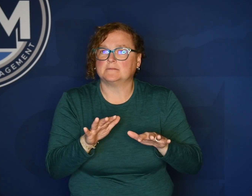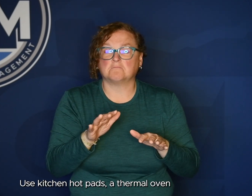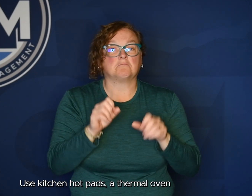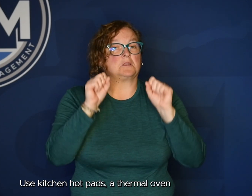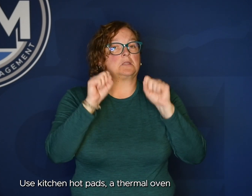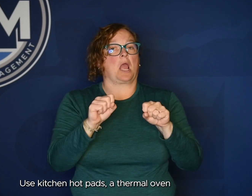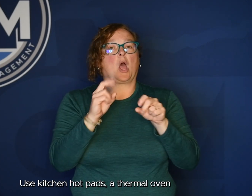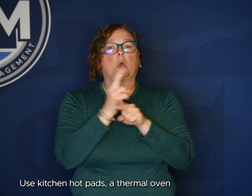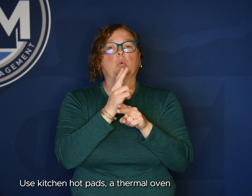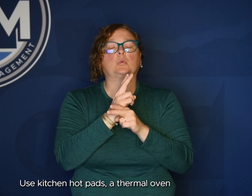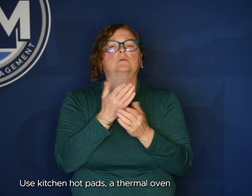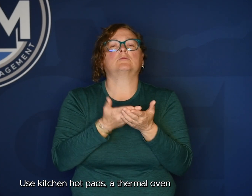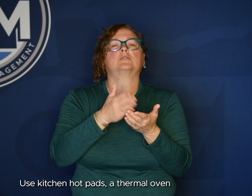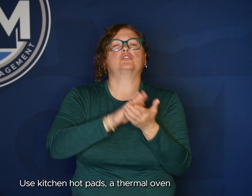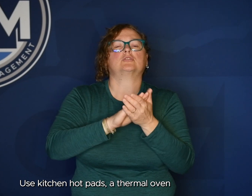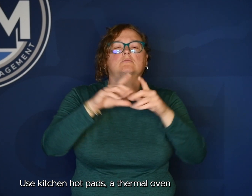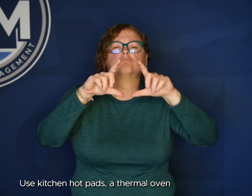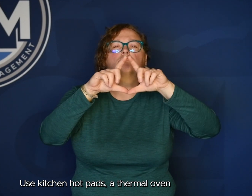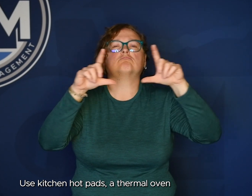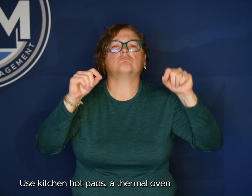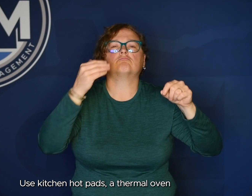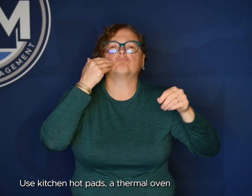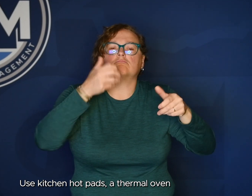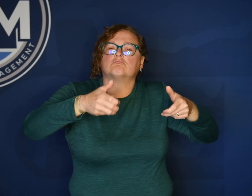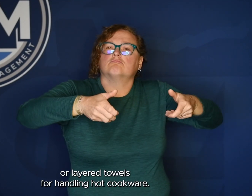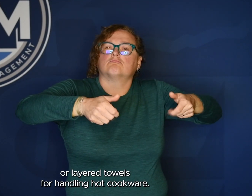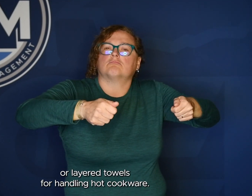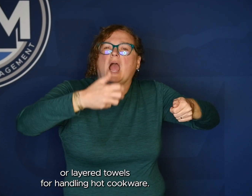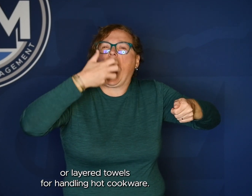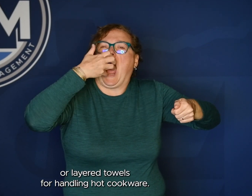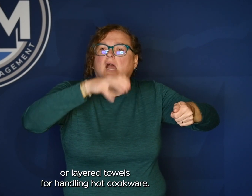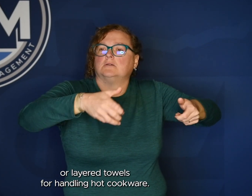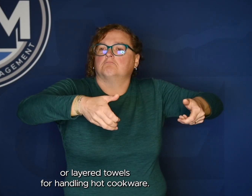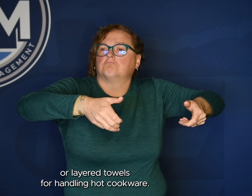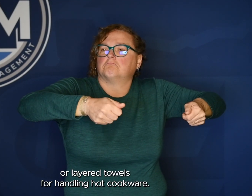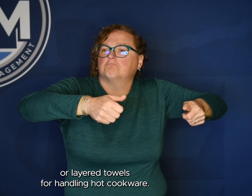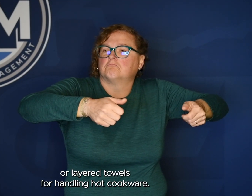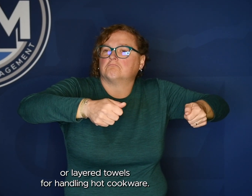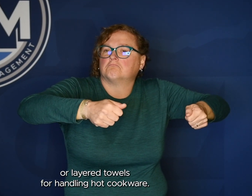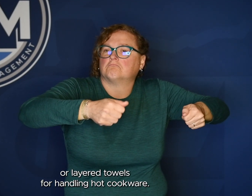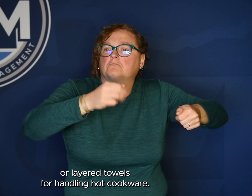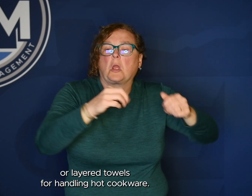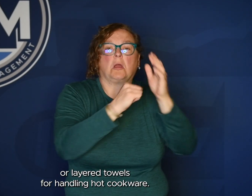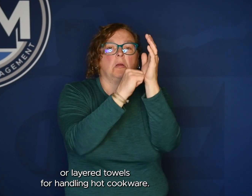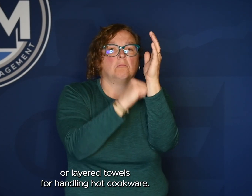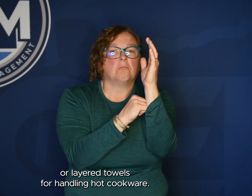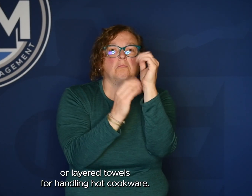Use kitchen hot pads, a thermal oven mitt, or layered towels for handling hot